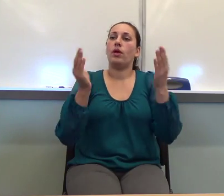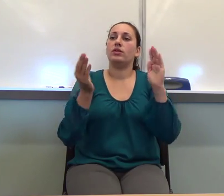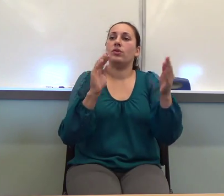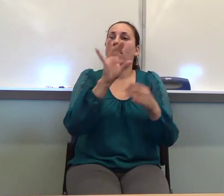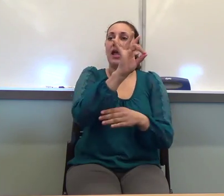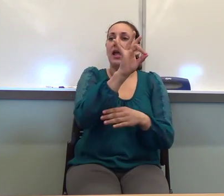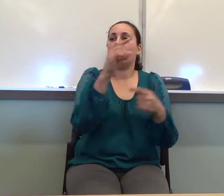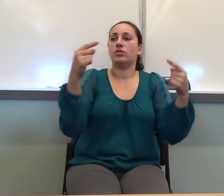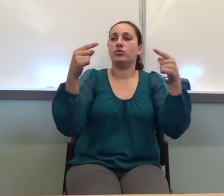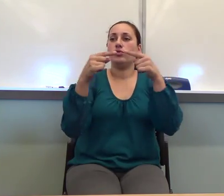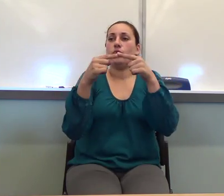Yeah.